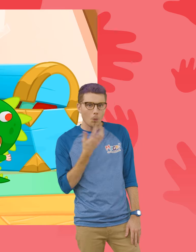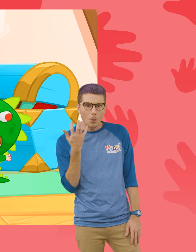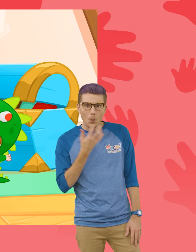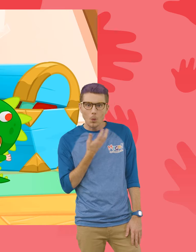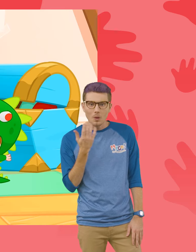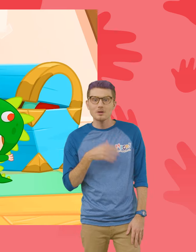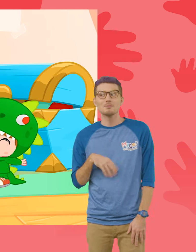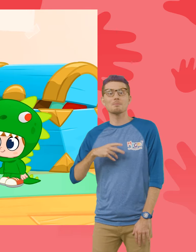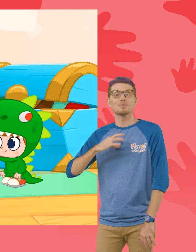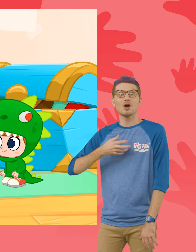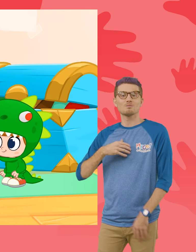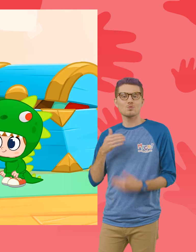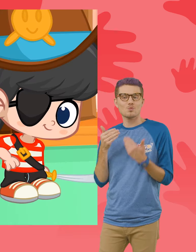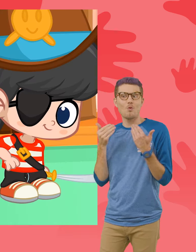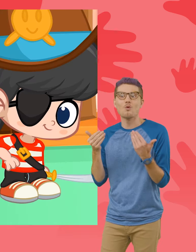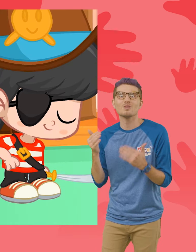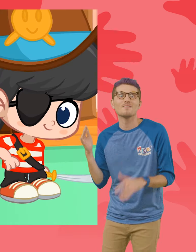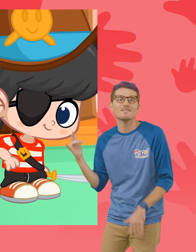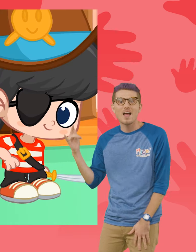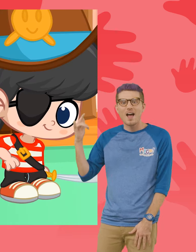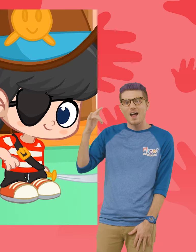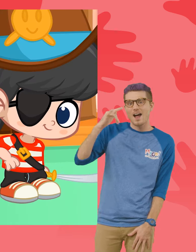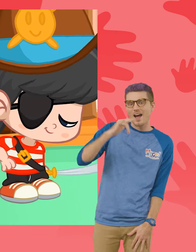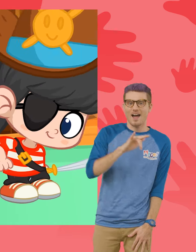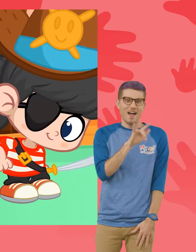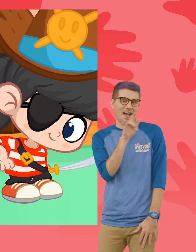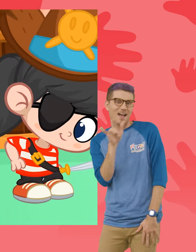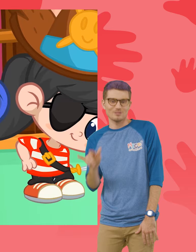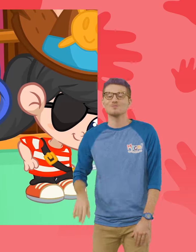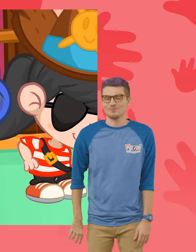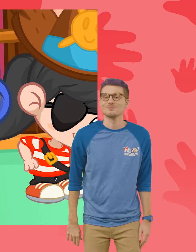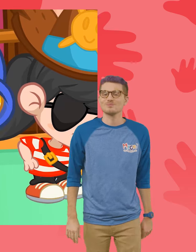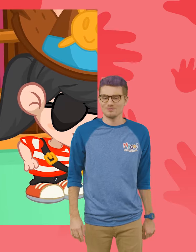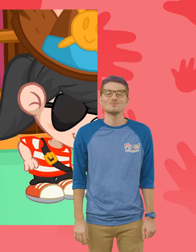Wow. Morphle, let's fly.